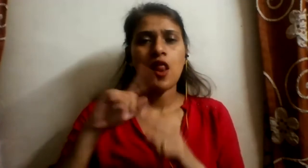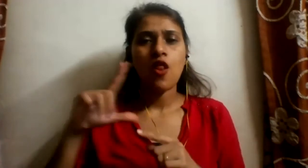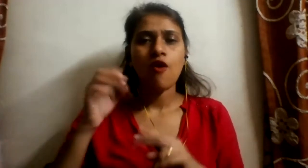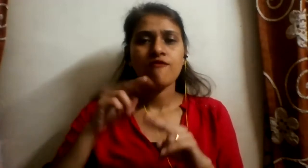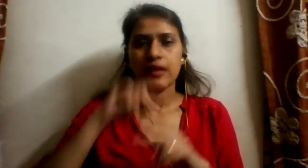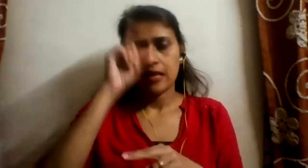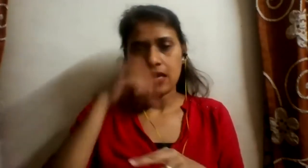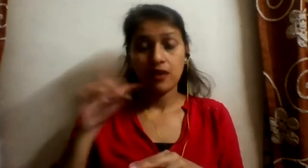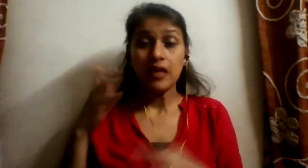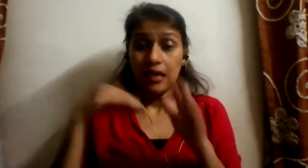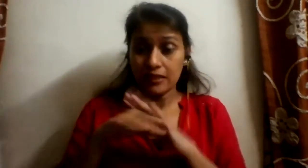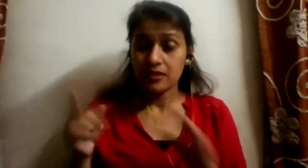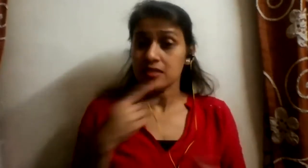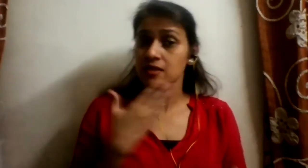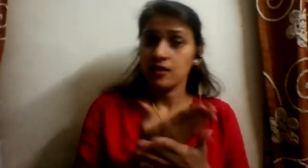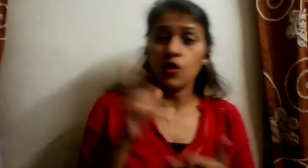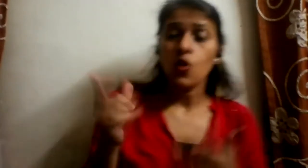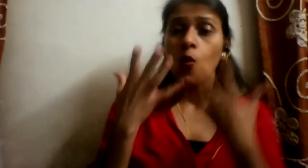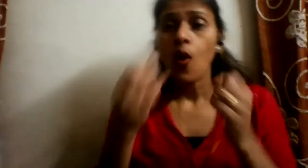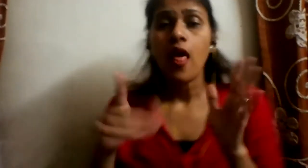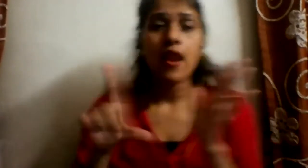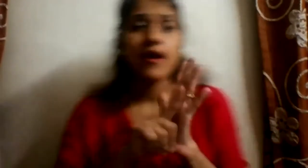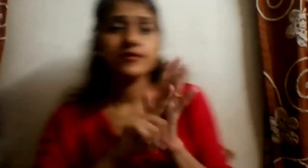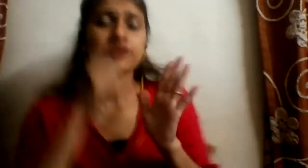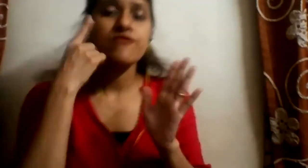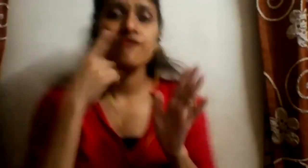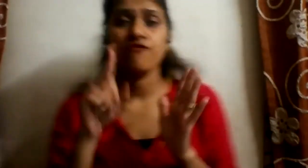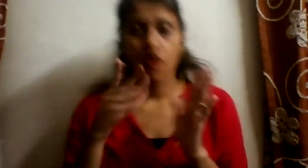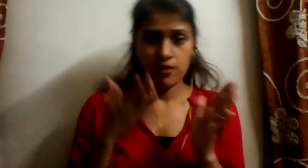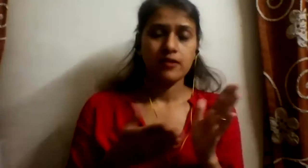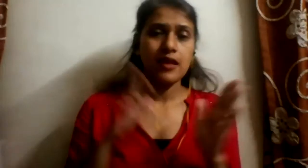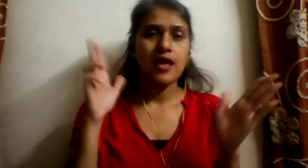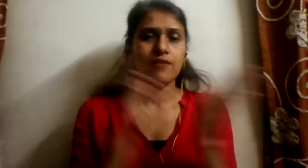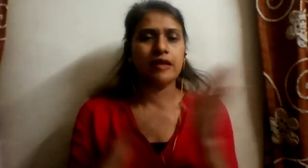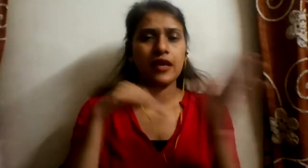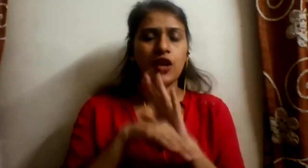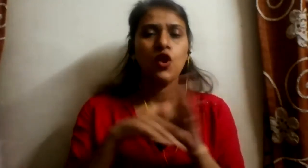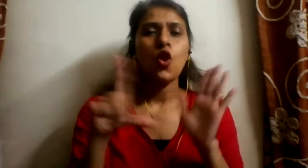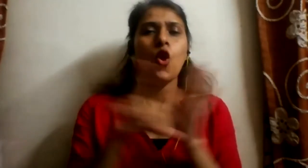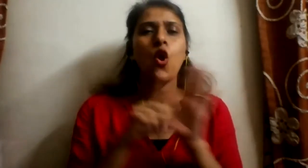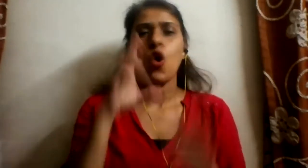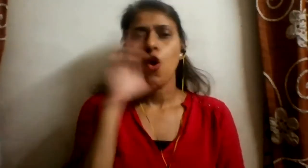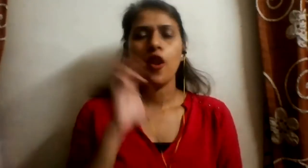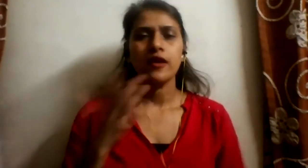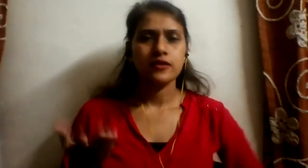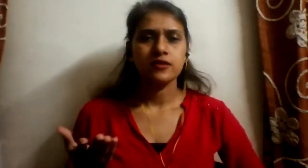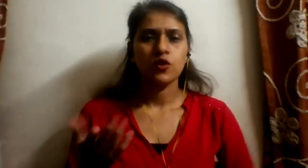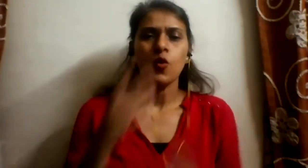to give licenses to these or affiliations to these law colleges who conduct these courses, why they're not